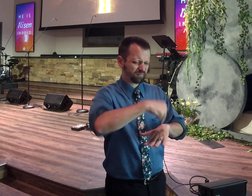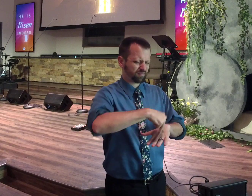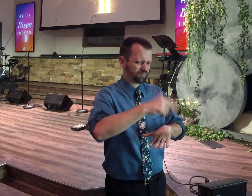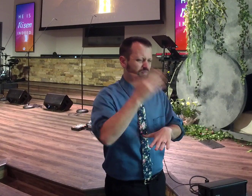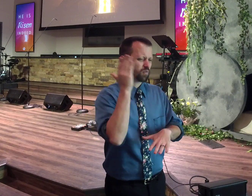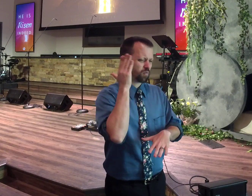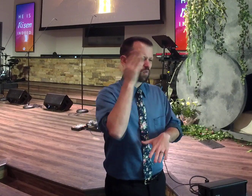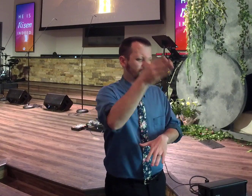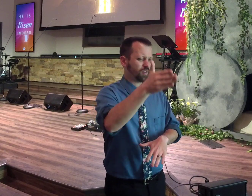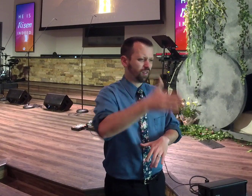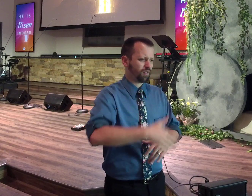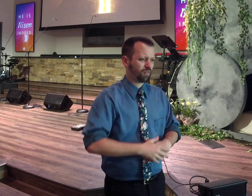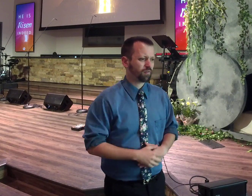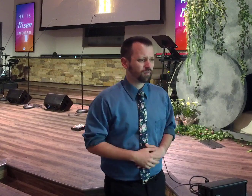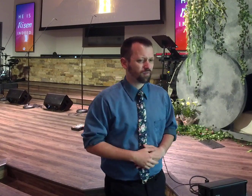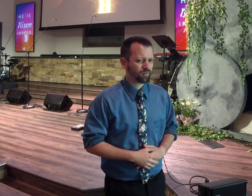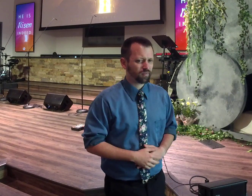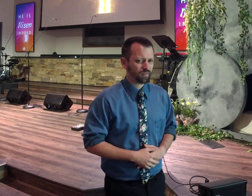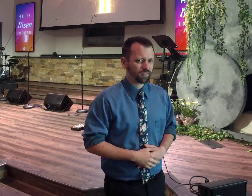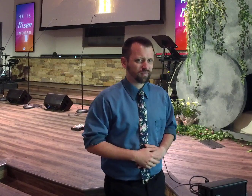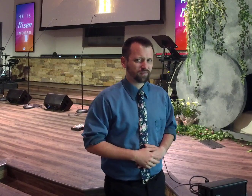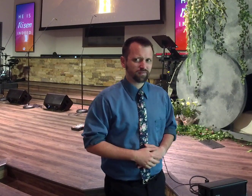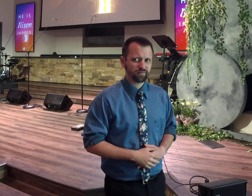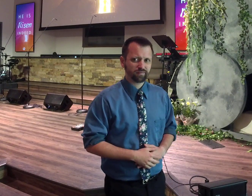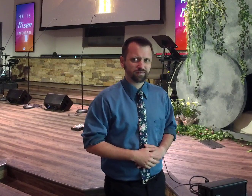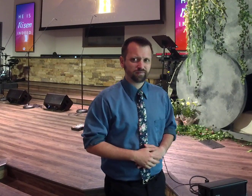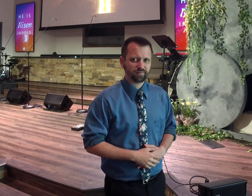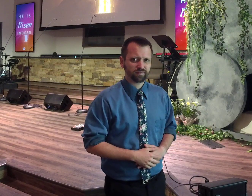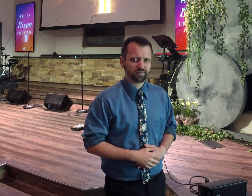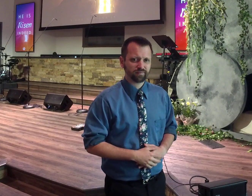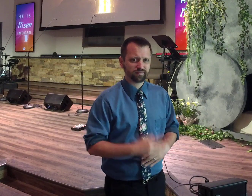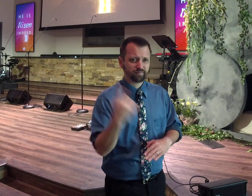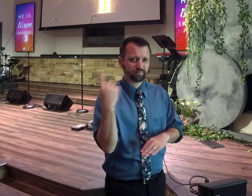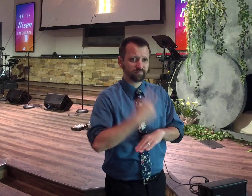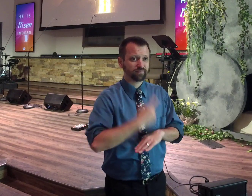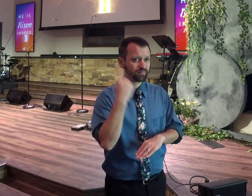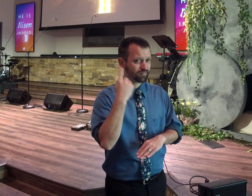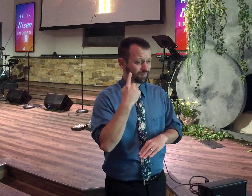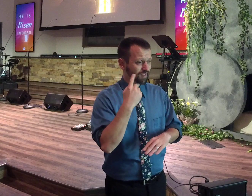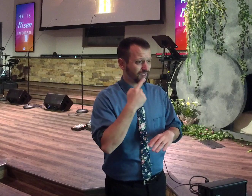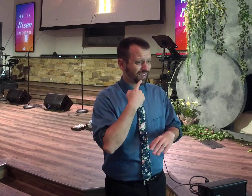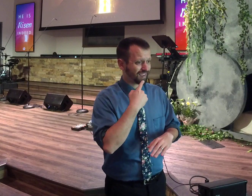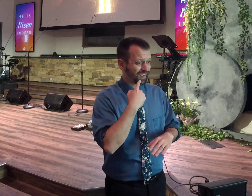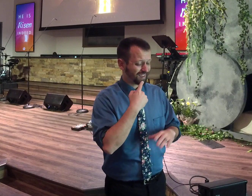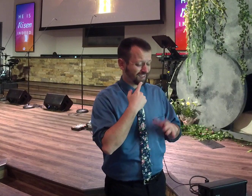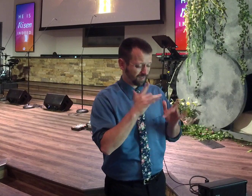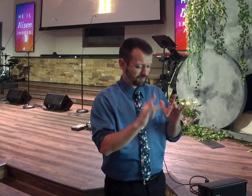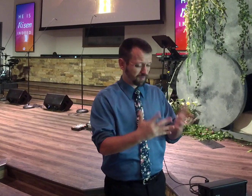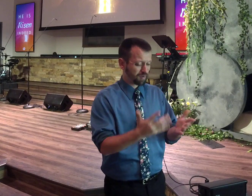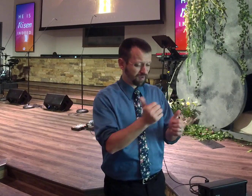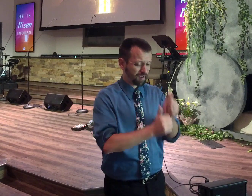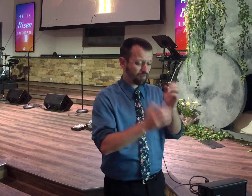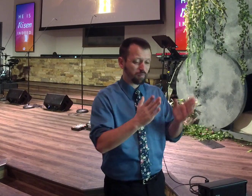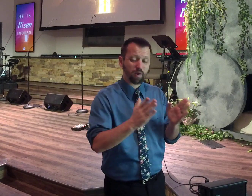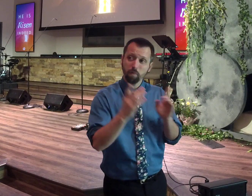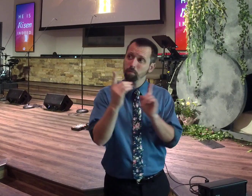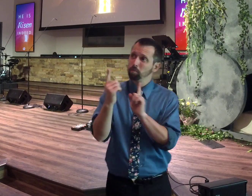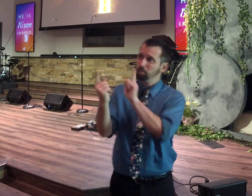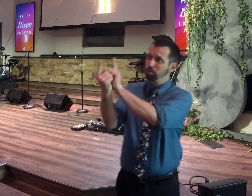also. You see, one day the Bible says every single person will have to stand before God after we